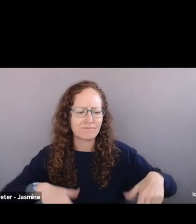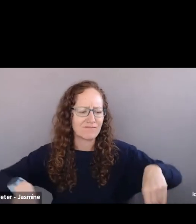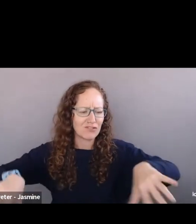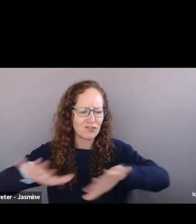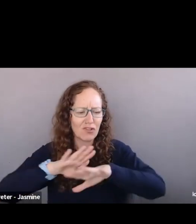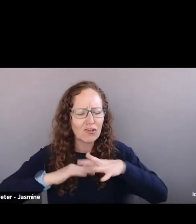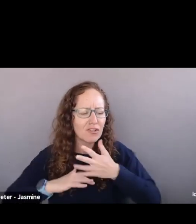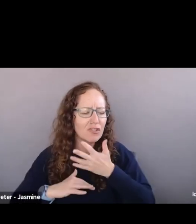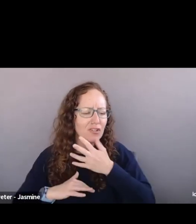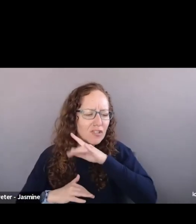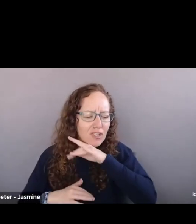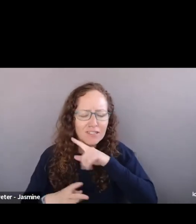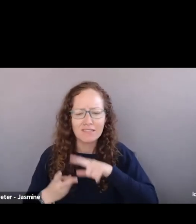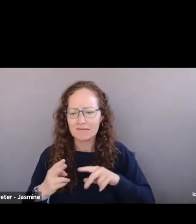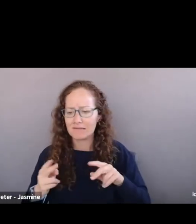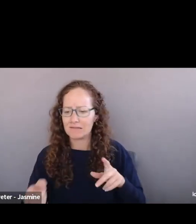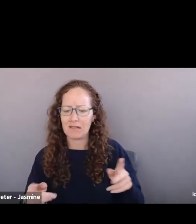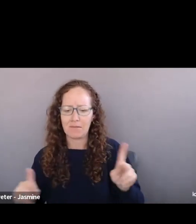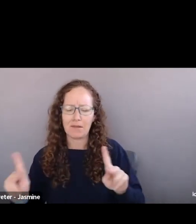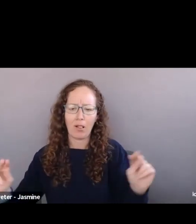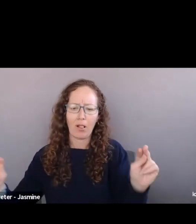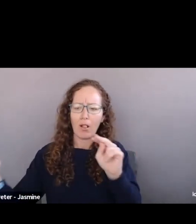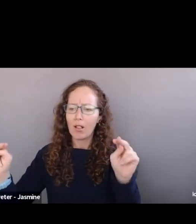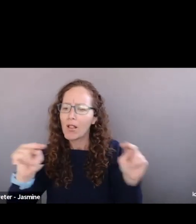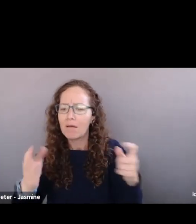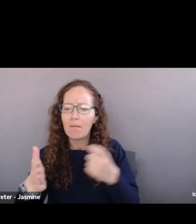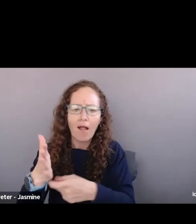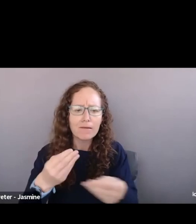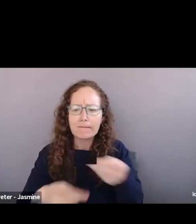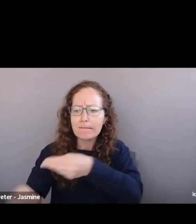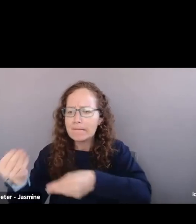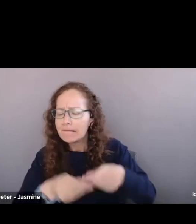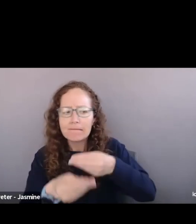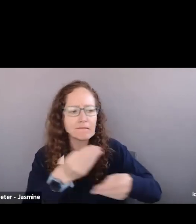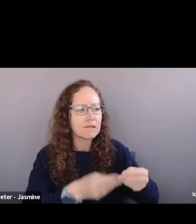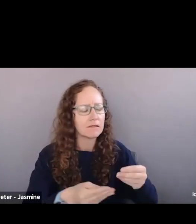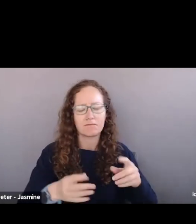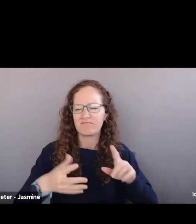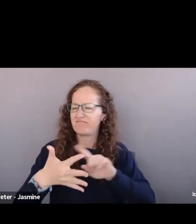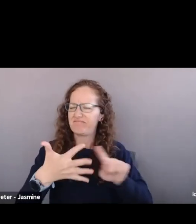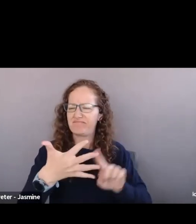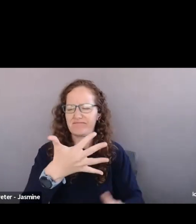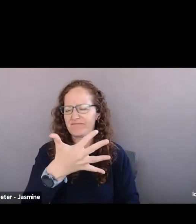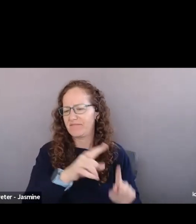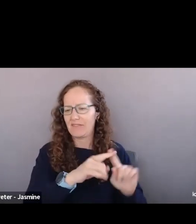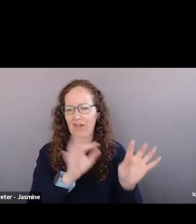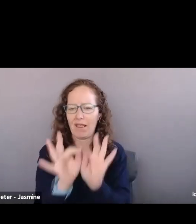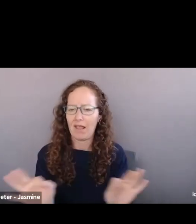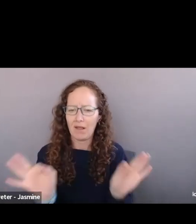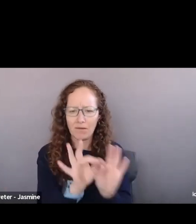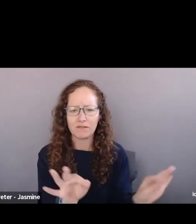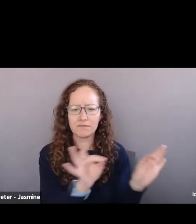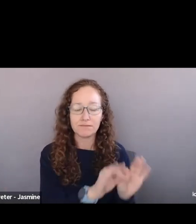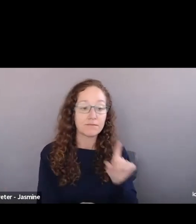prices in Amharic, Oromifa, Somali, Arabic, and several other languages. Chickens scampered from